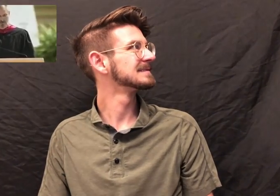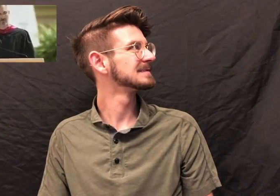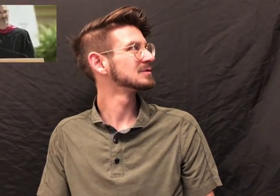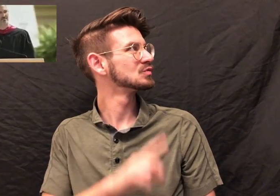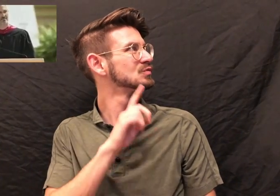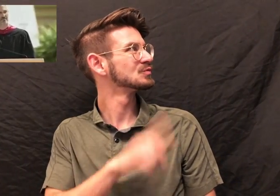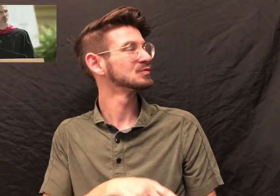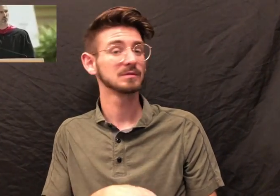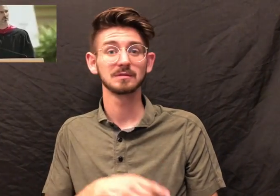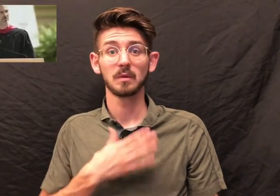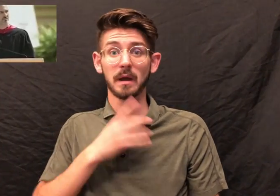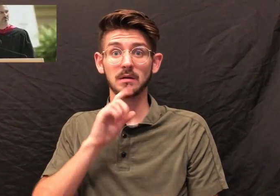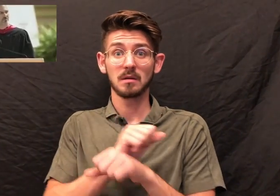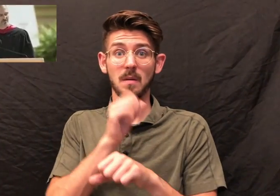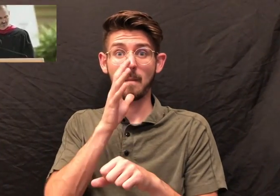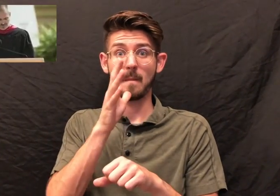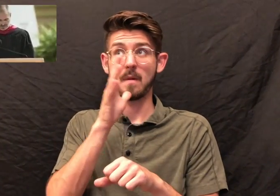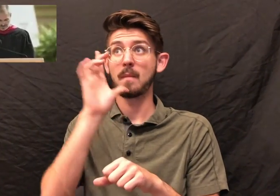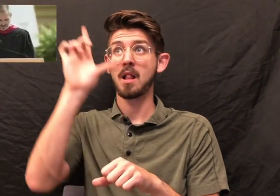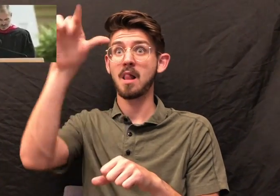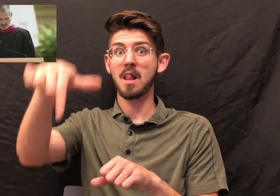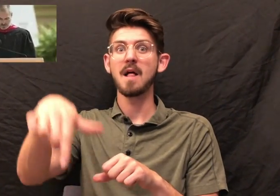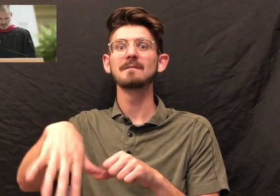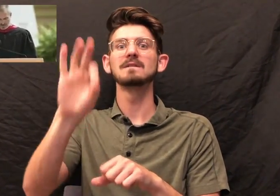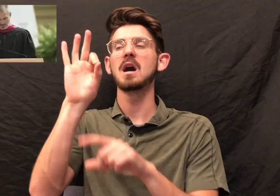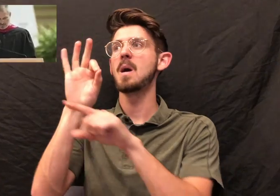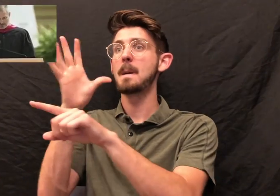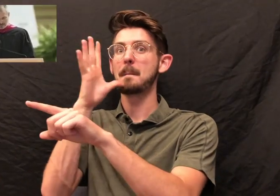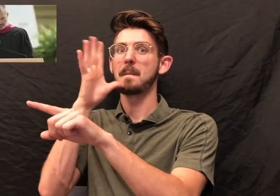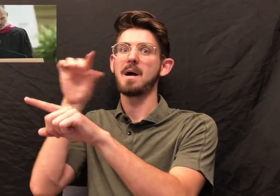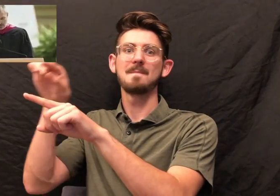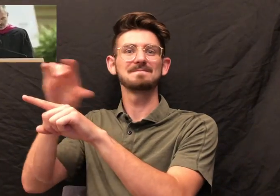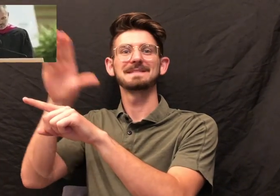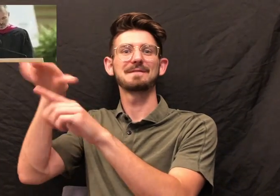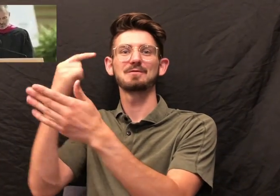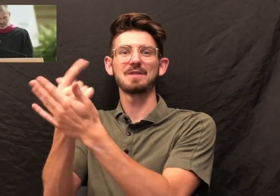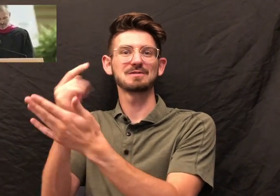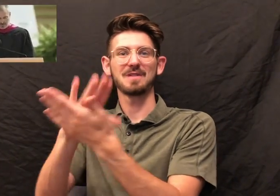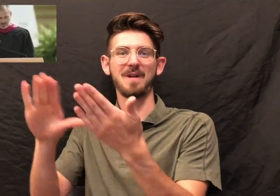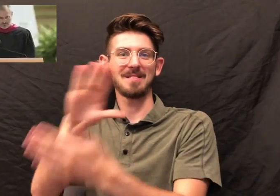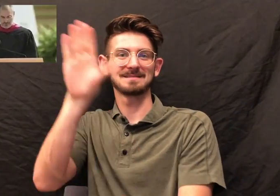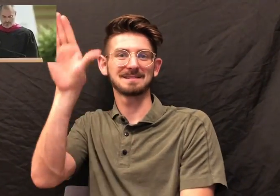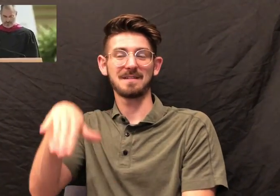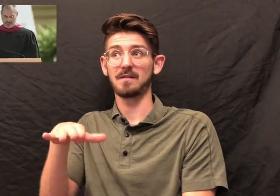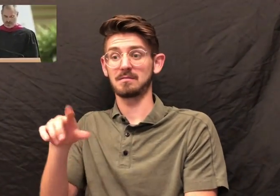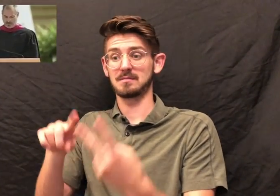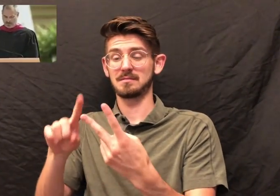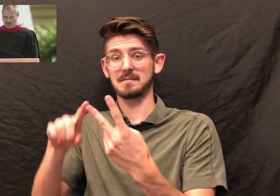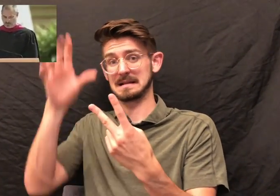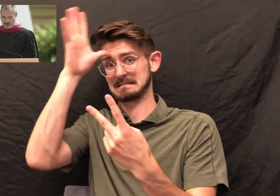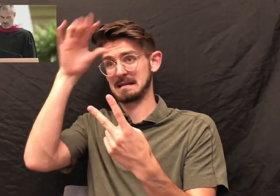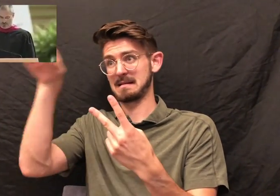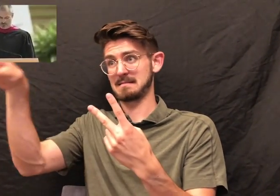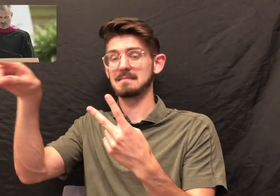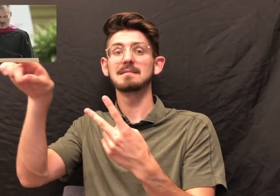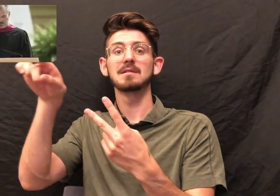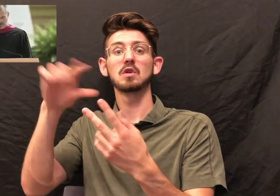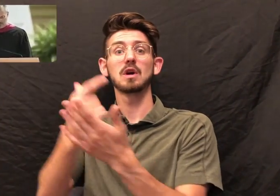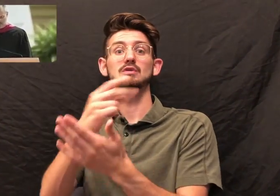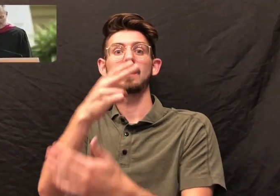My biological mother found out later that my mother had never graduated from college and that my father had never graduated from high